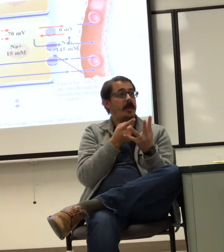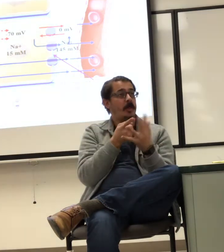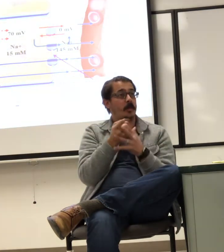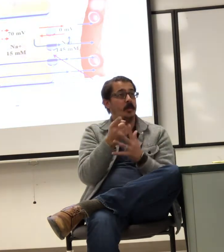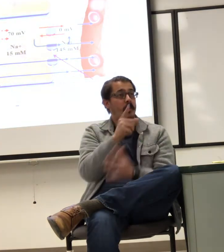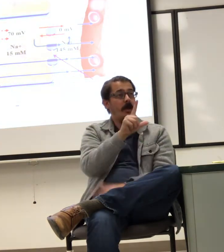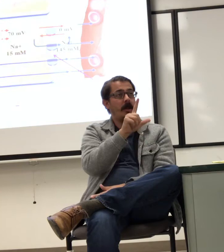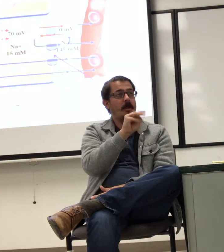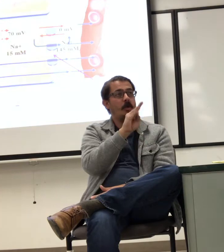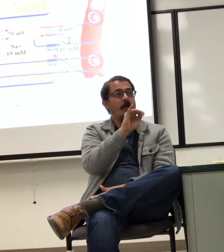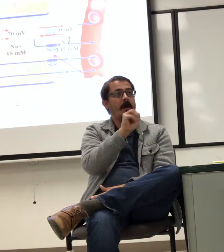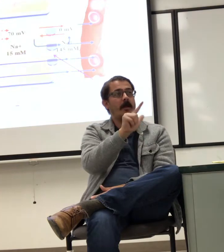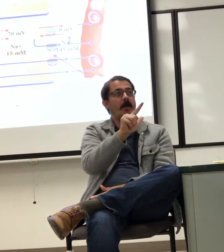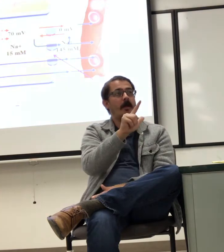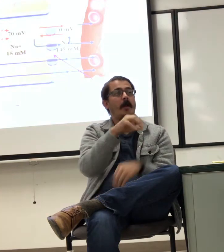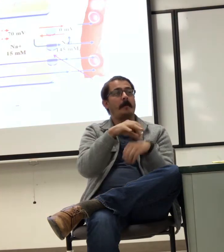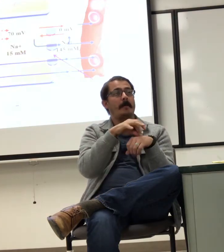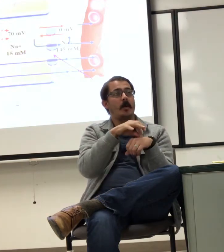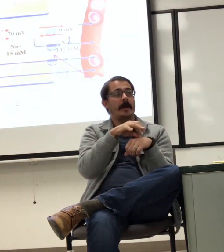luminal membrane,